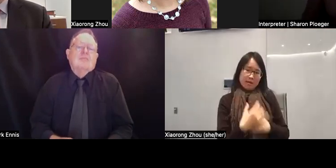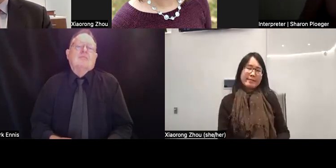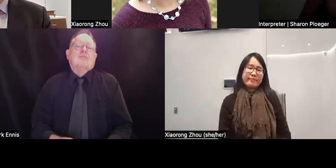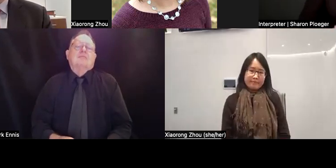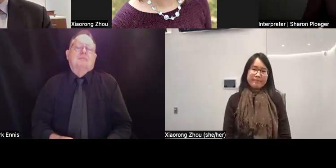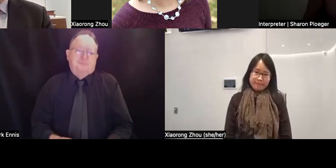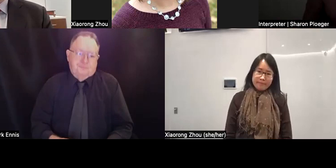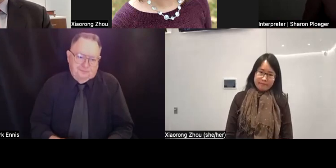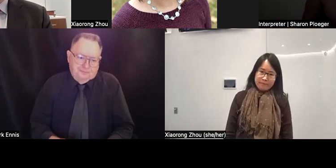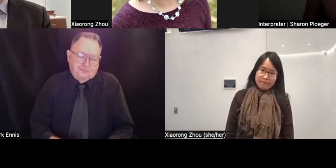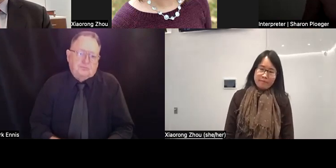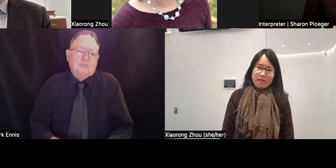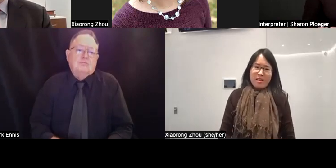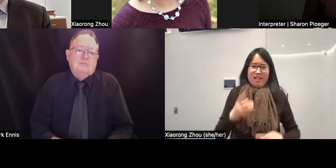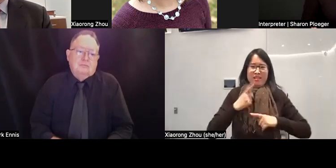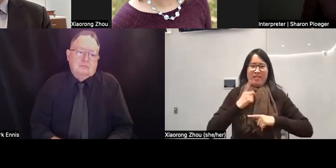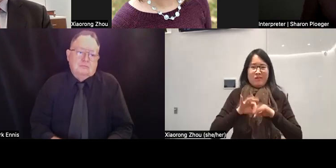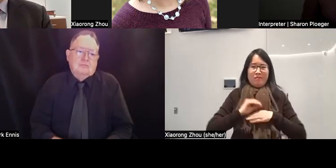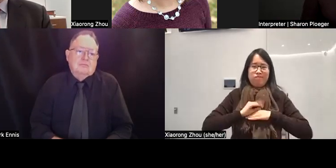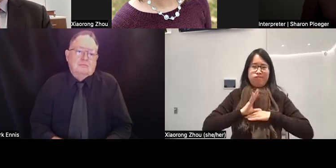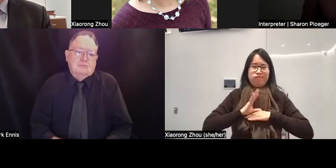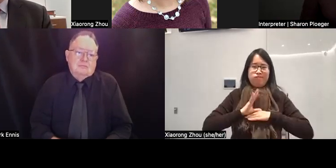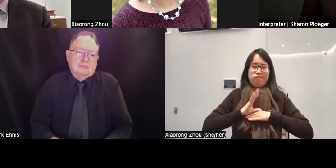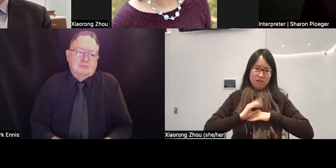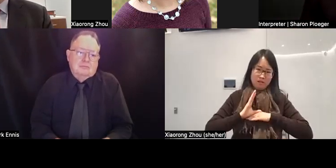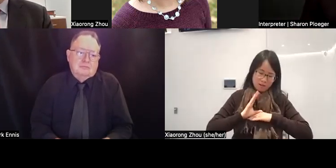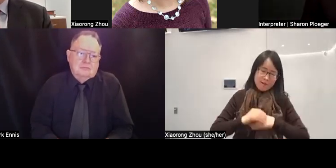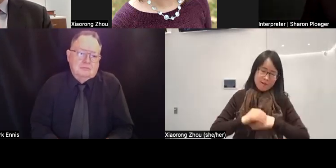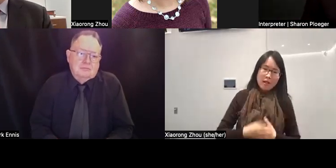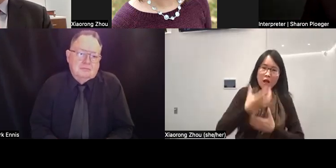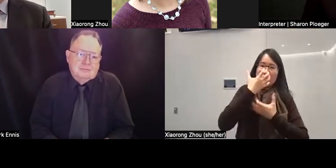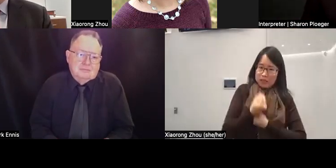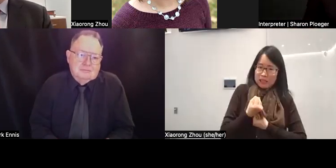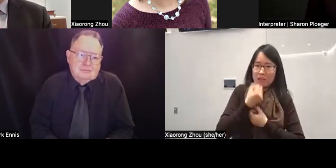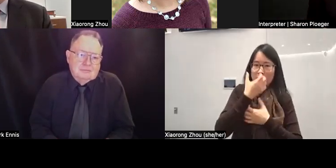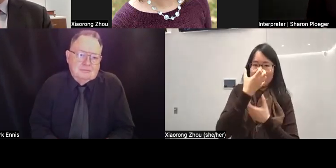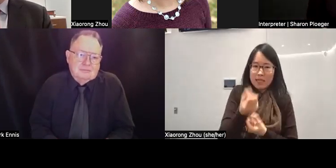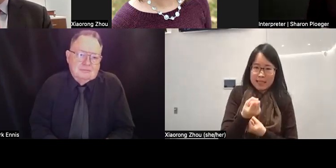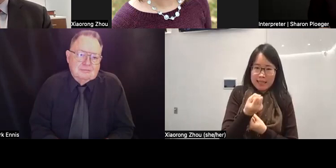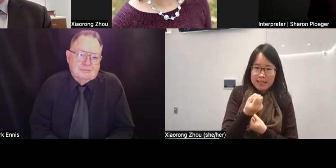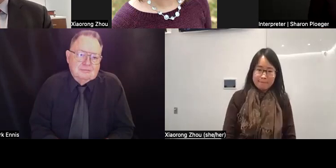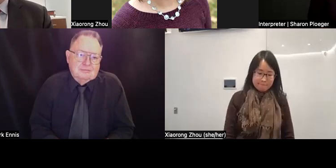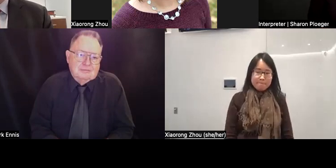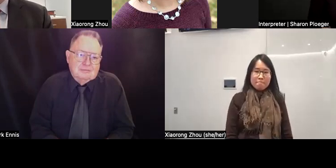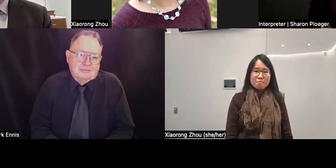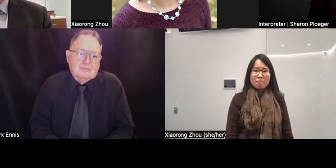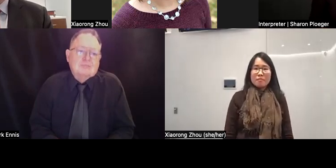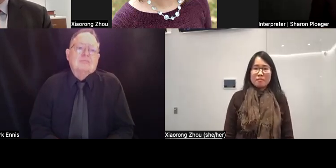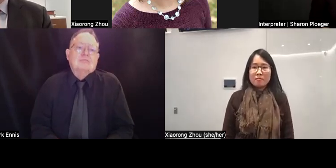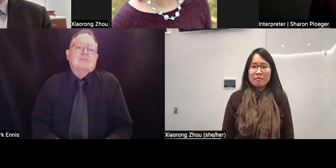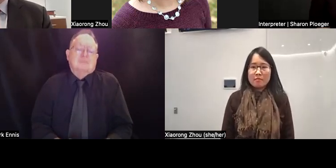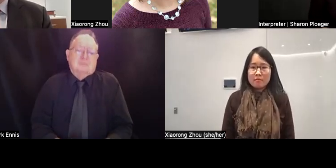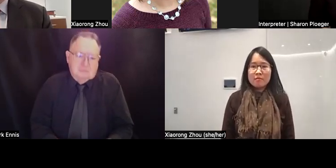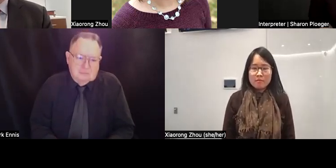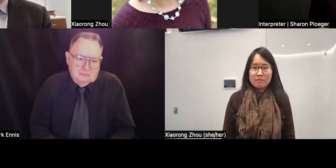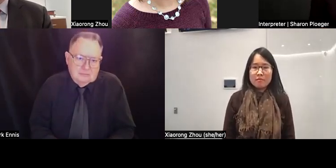are gestural, they make big motions in order to show that they are engaged and working with someone. It helps someone's self-esteem and